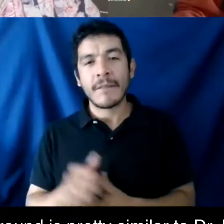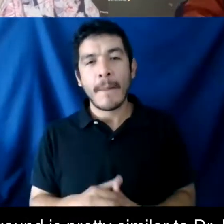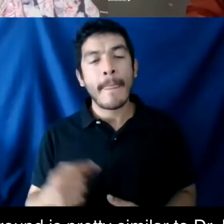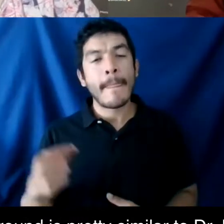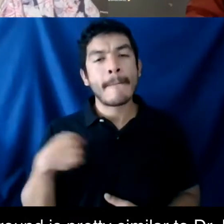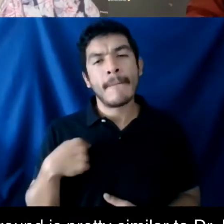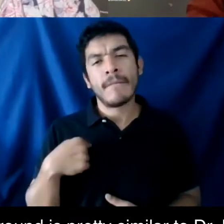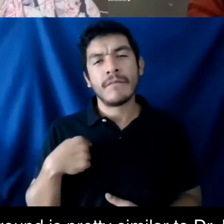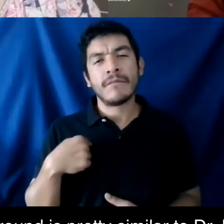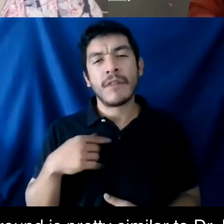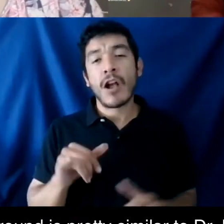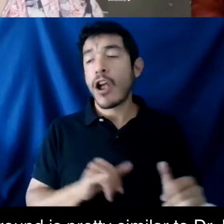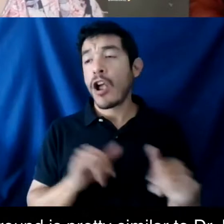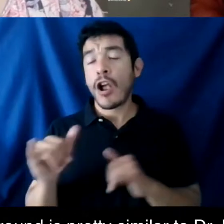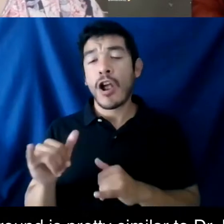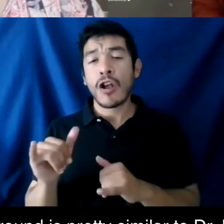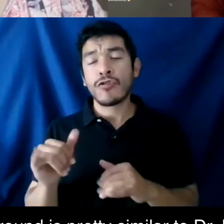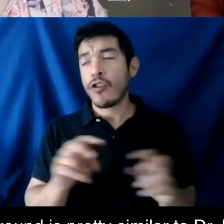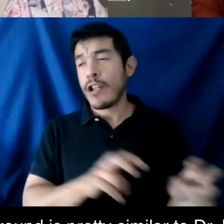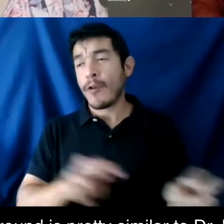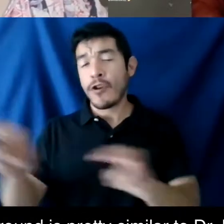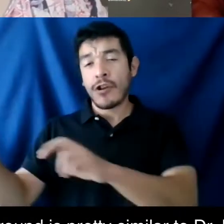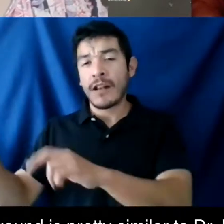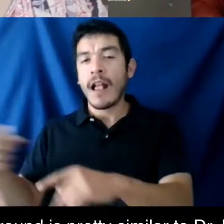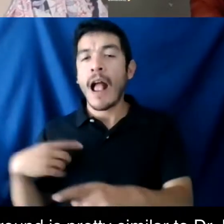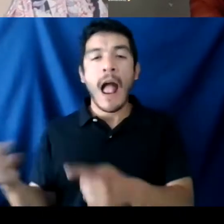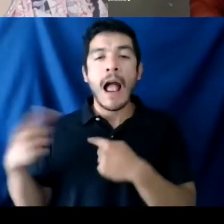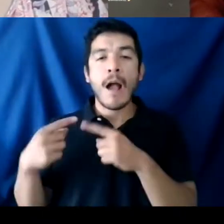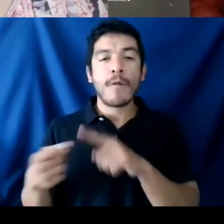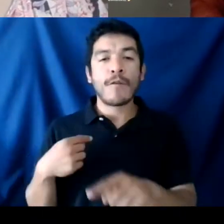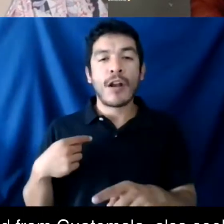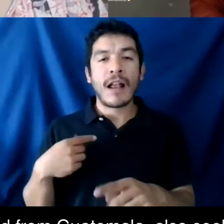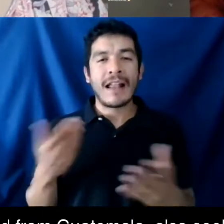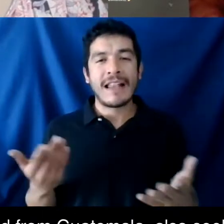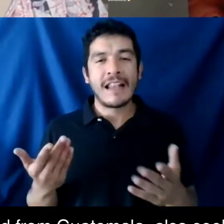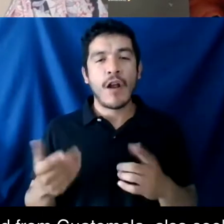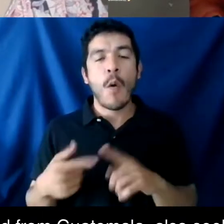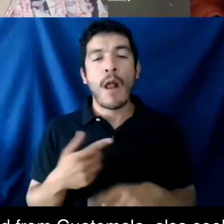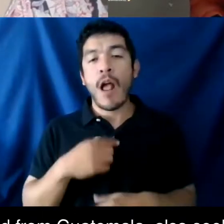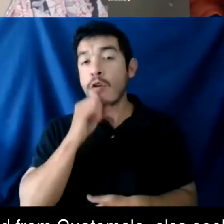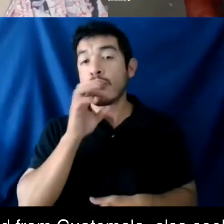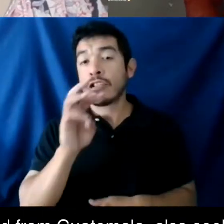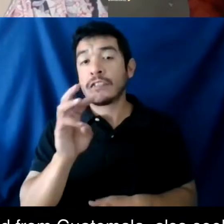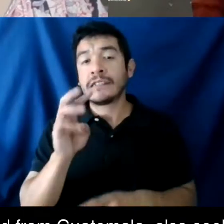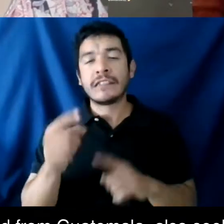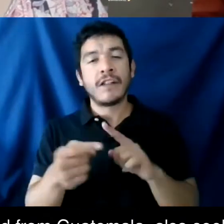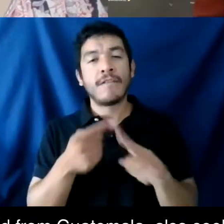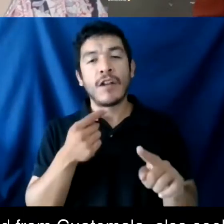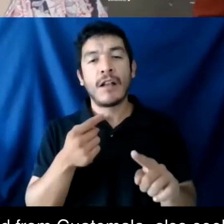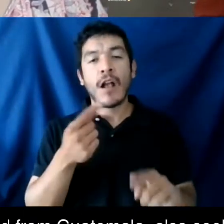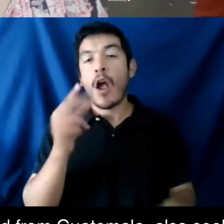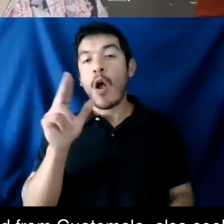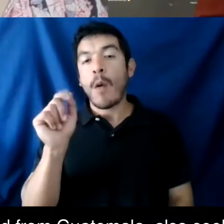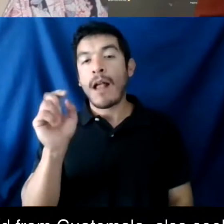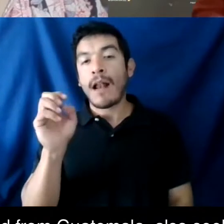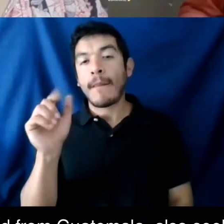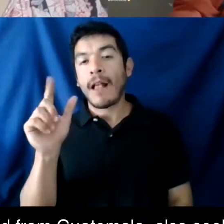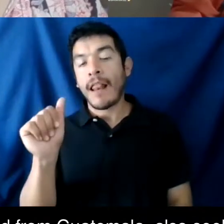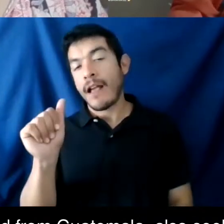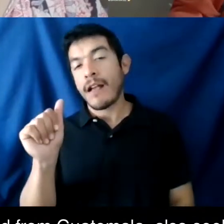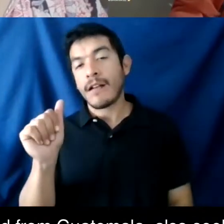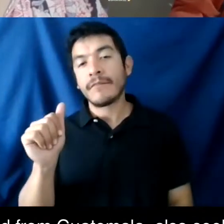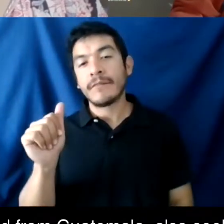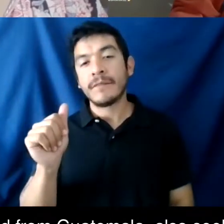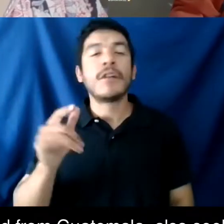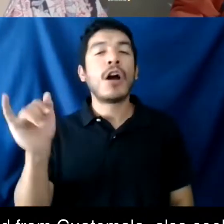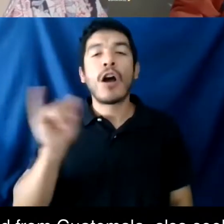I am also an immigrant. I came here when I was 6 years old from Guatemala,